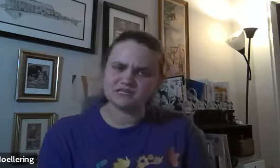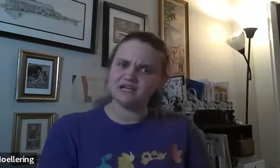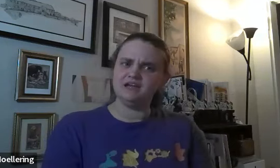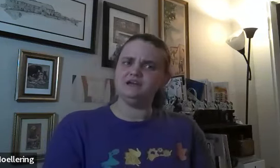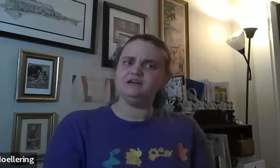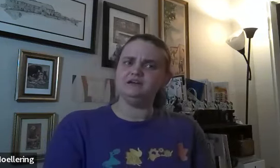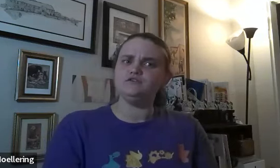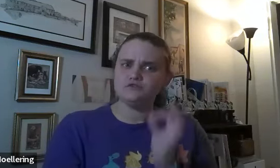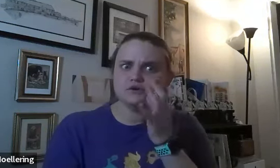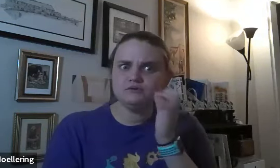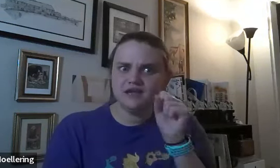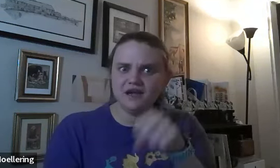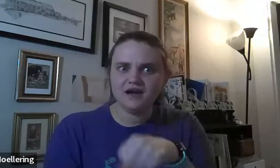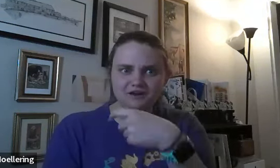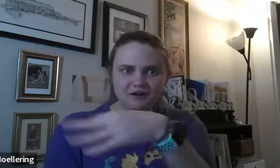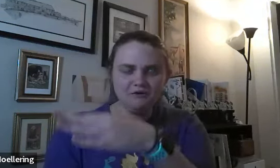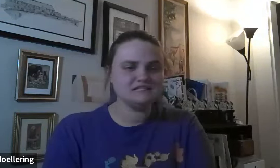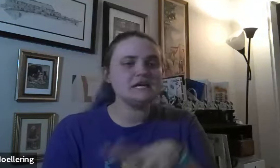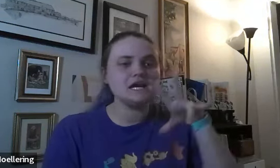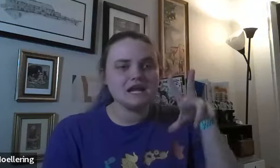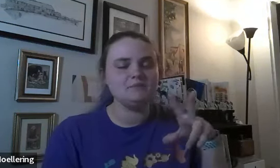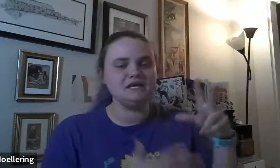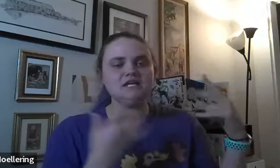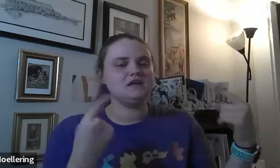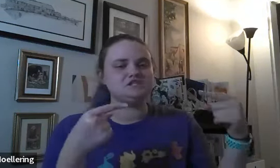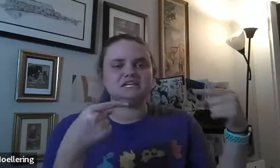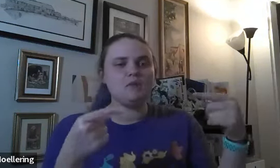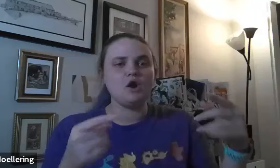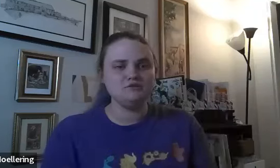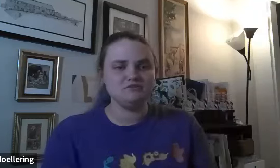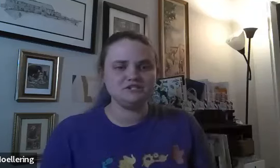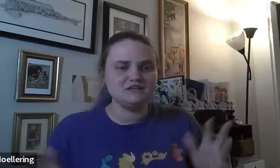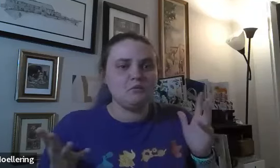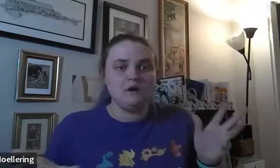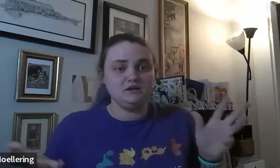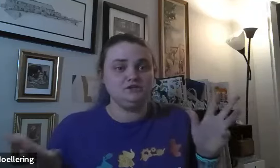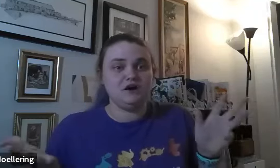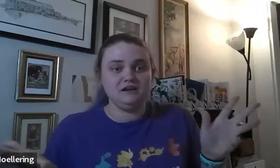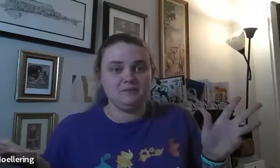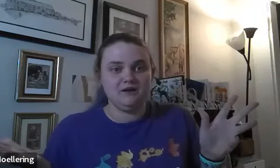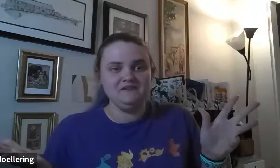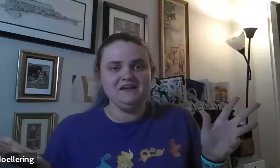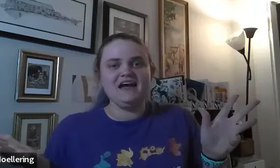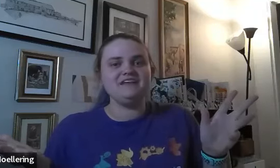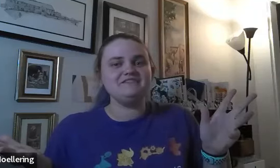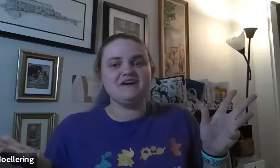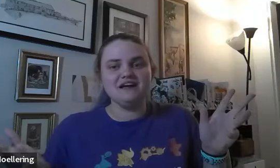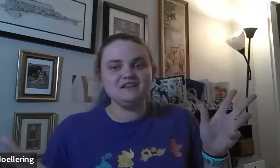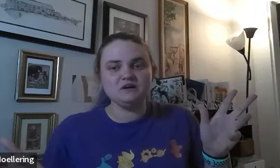like, fruit, yeah, go. And he's like, he kept arguing with her. And she's like, what are you talking about? And then he finally was